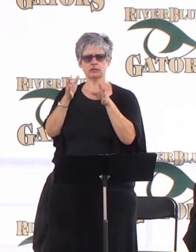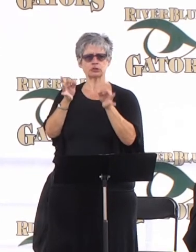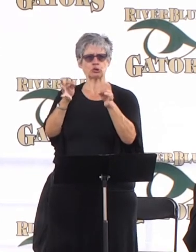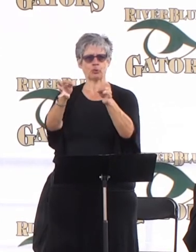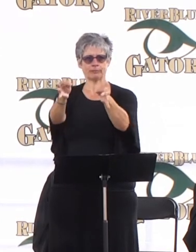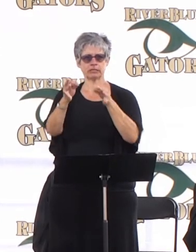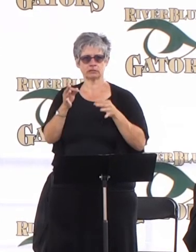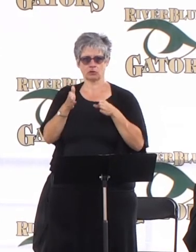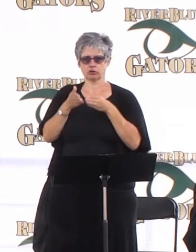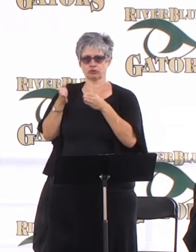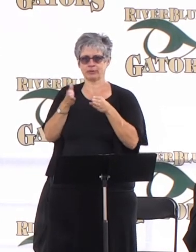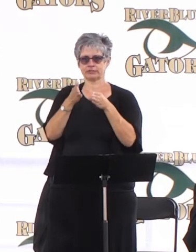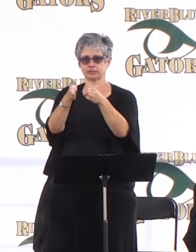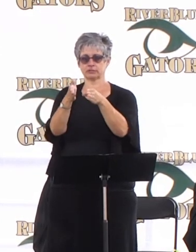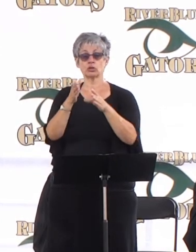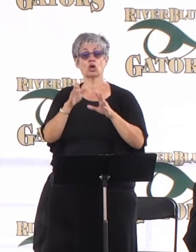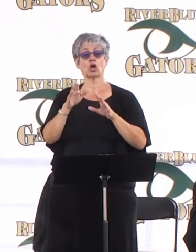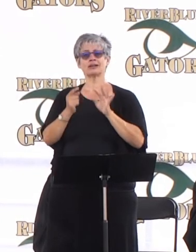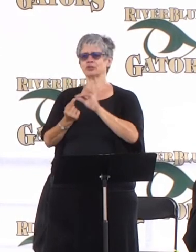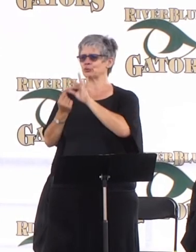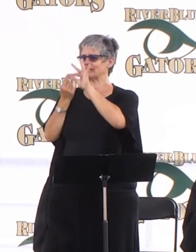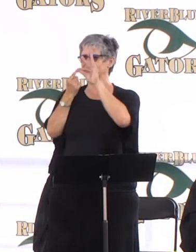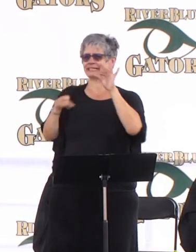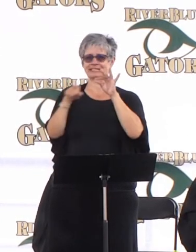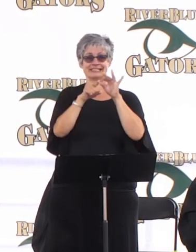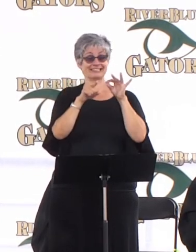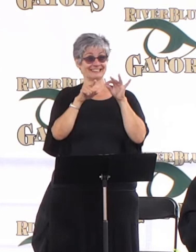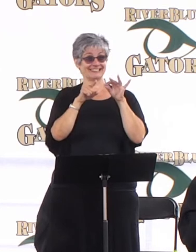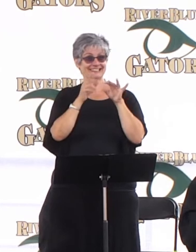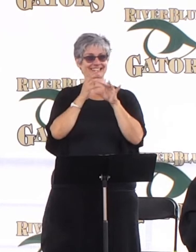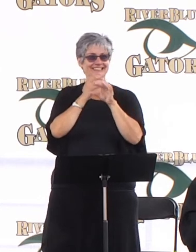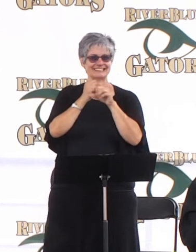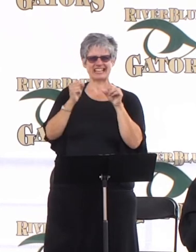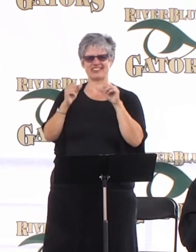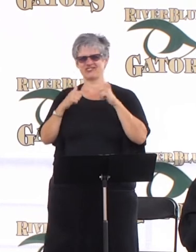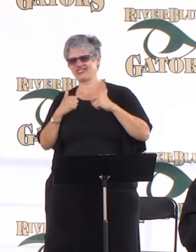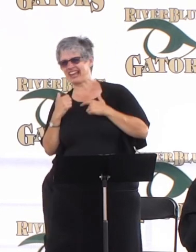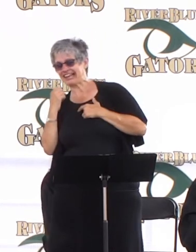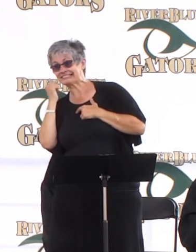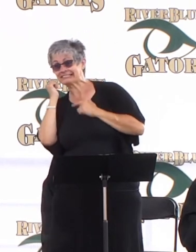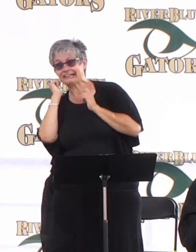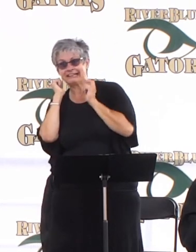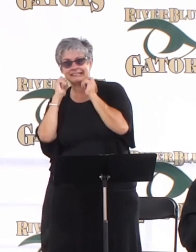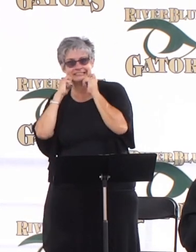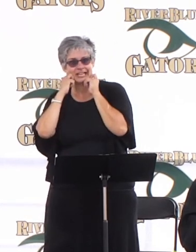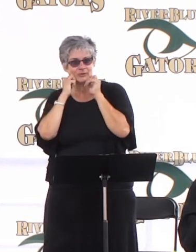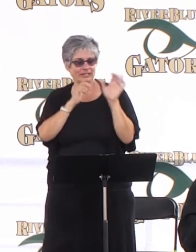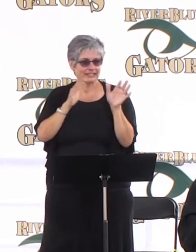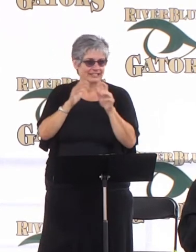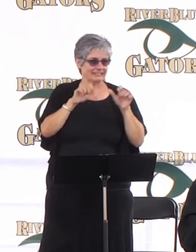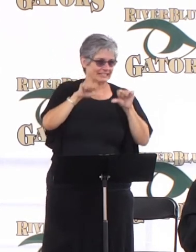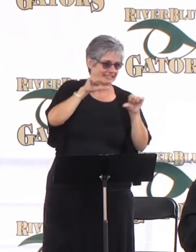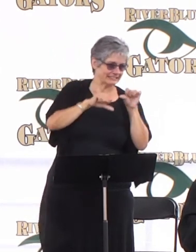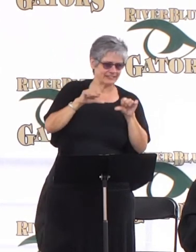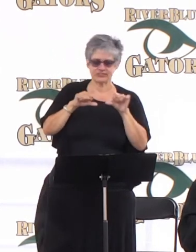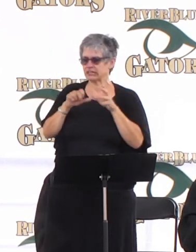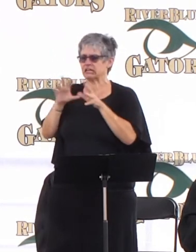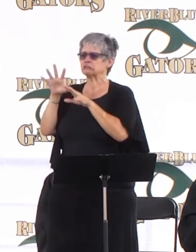safe and daring, creative and athletic, scientific and literary, traditional and progressive,